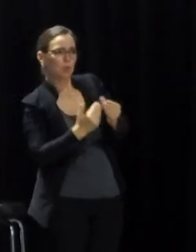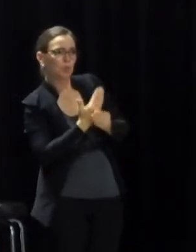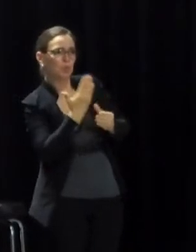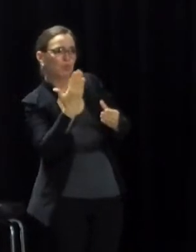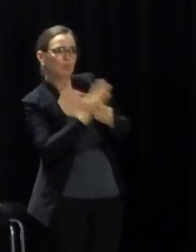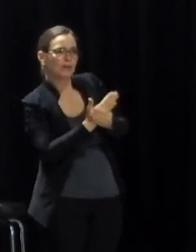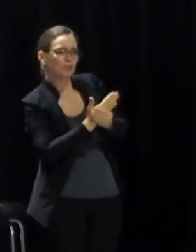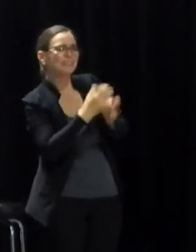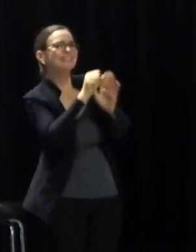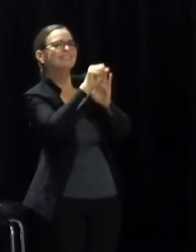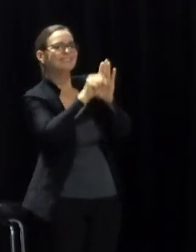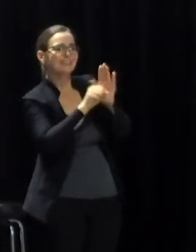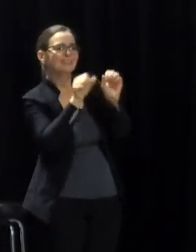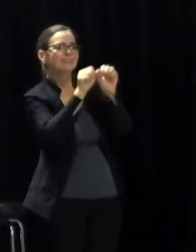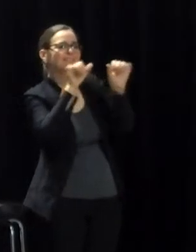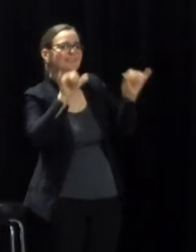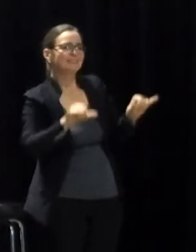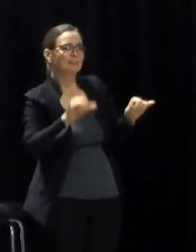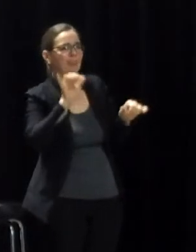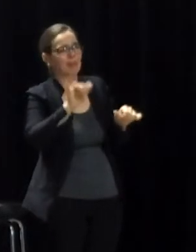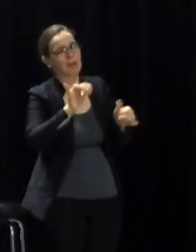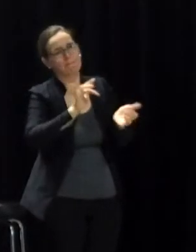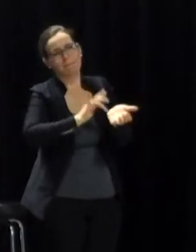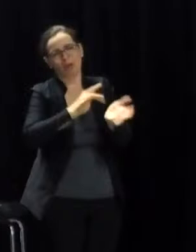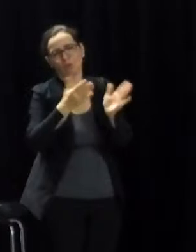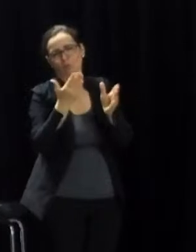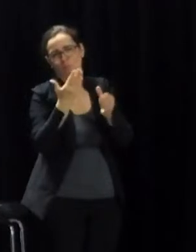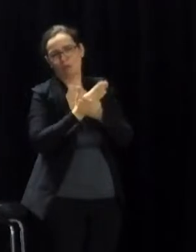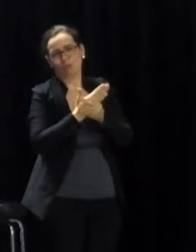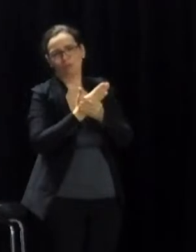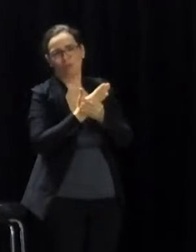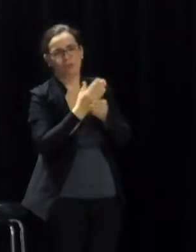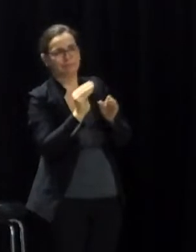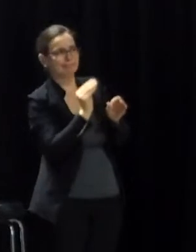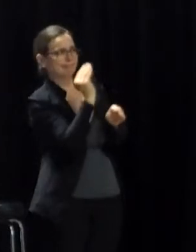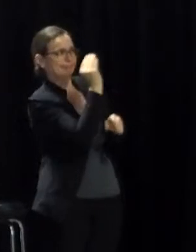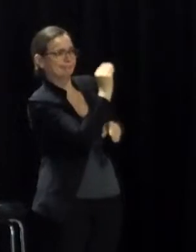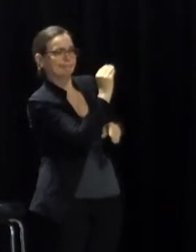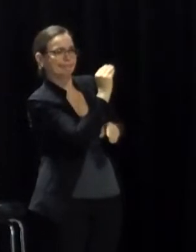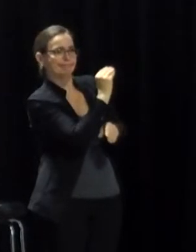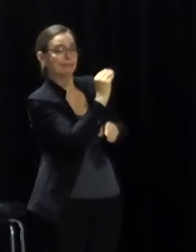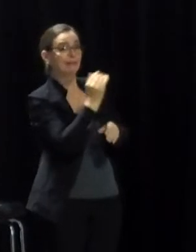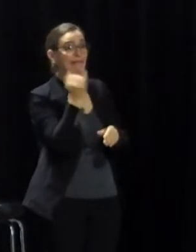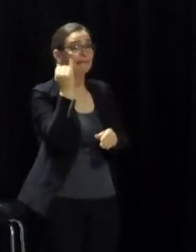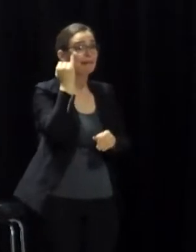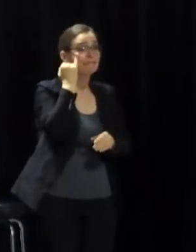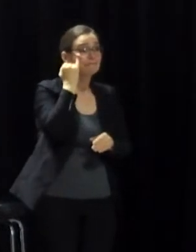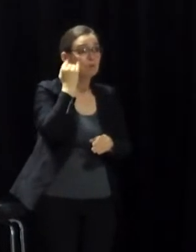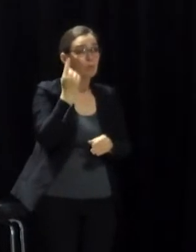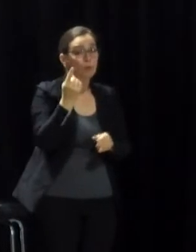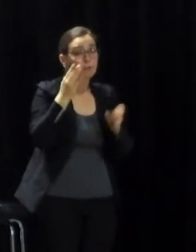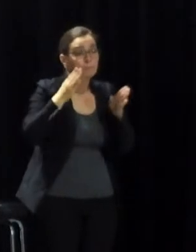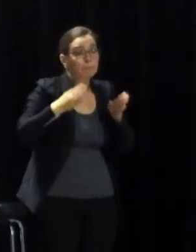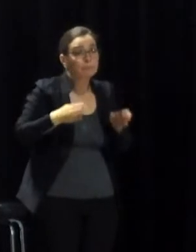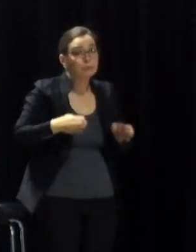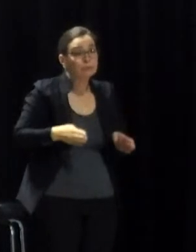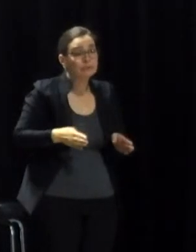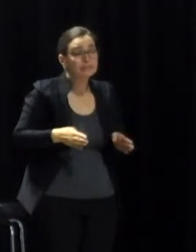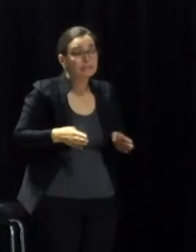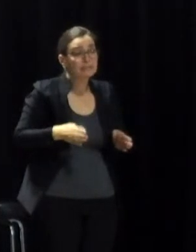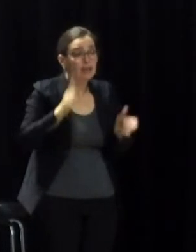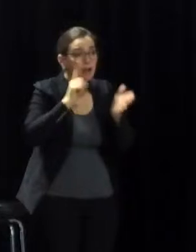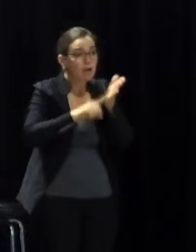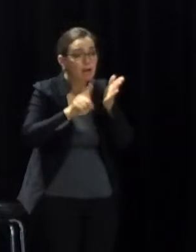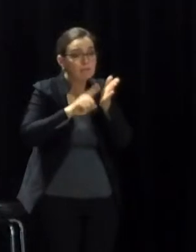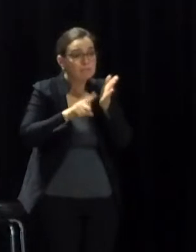record in a way that we have to create. If one person created 10, so we will have to